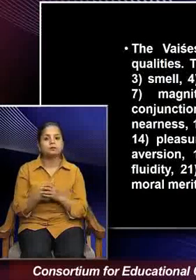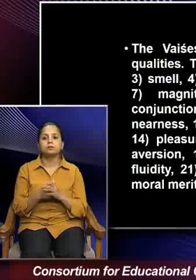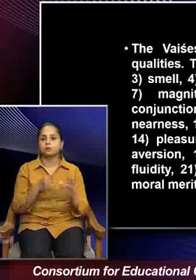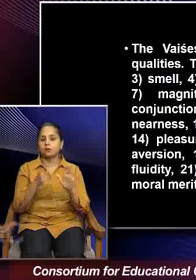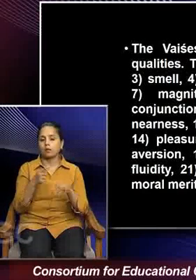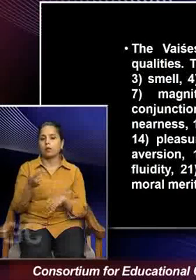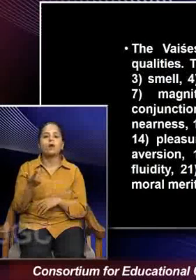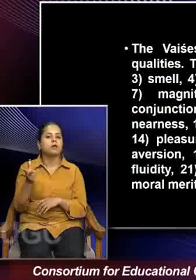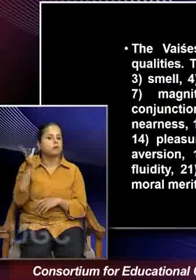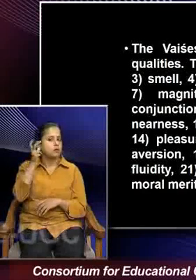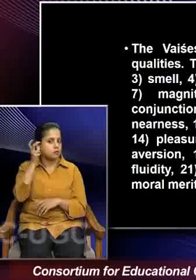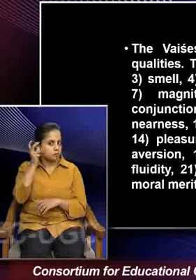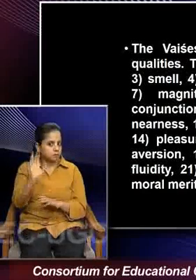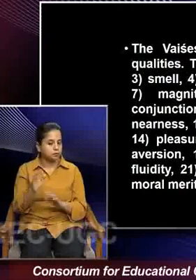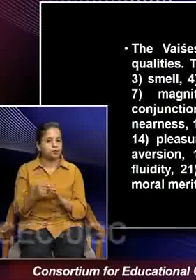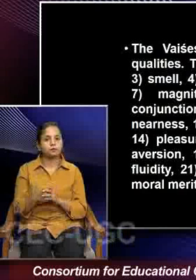sound,